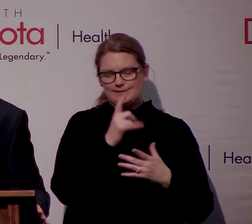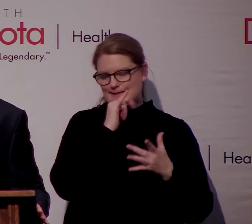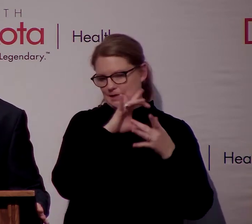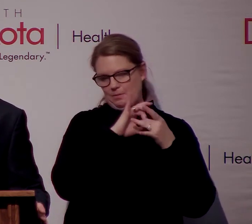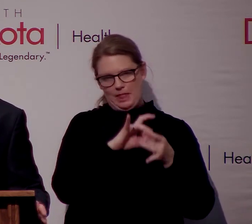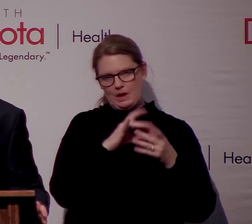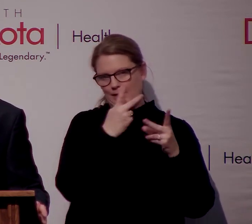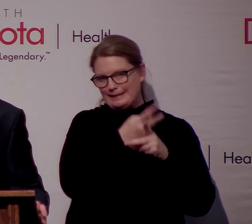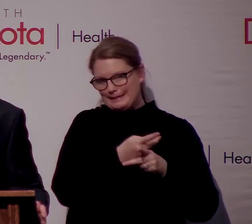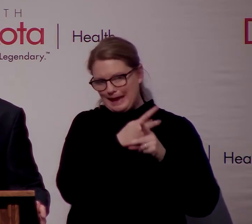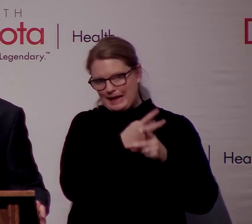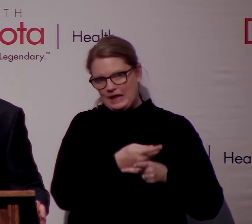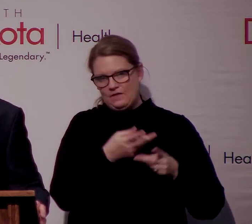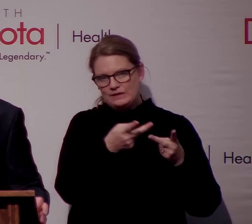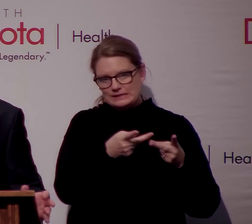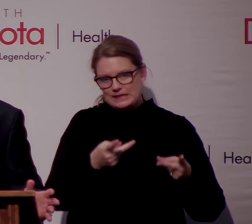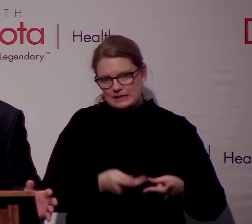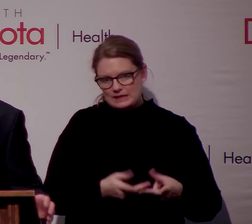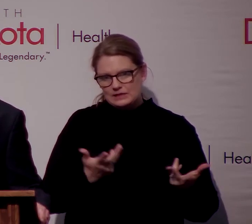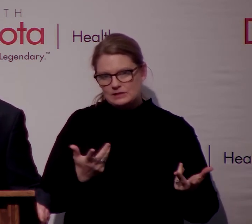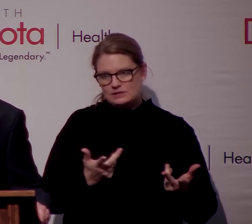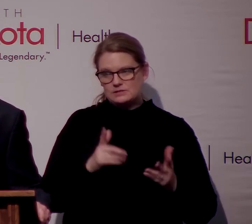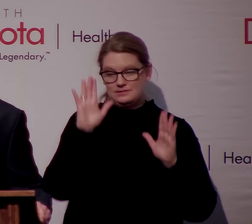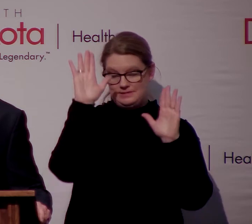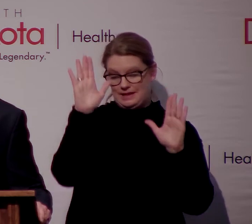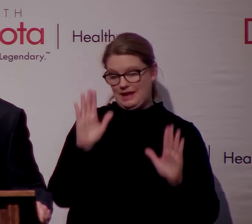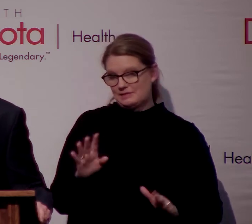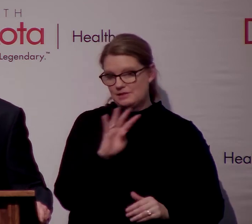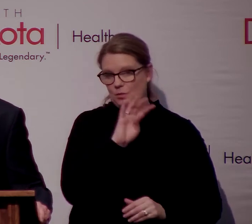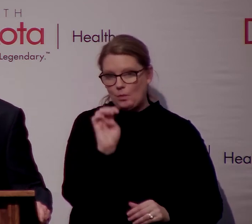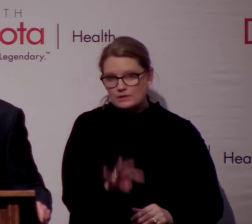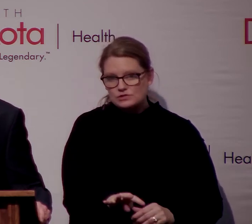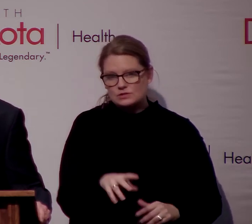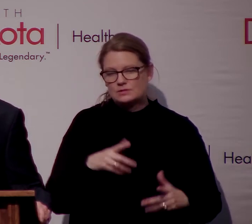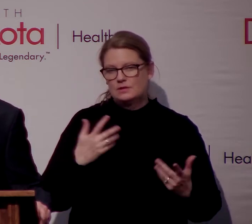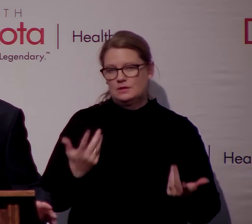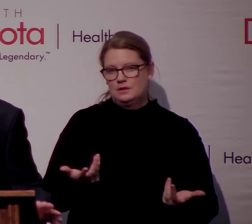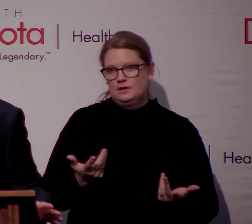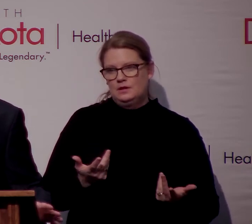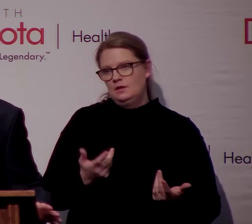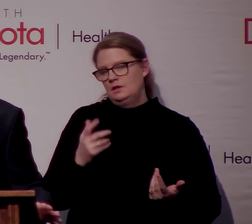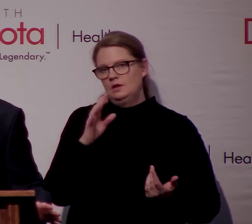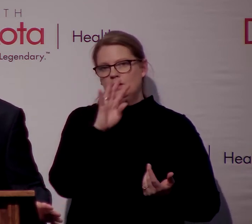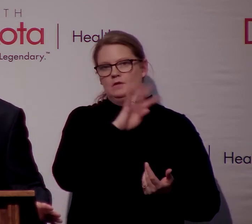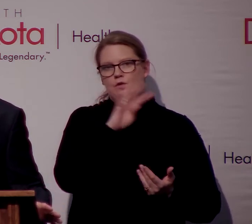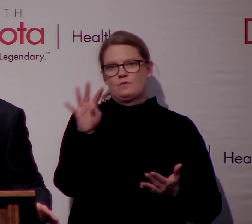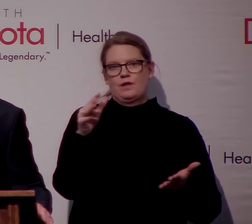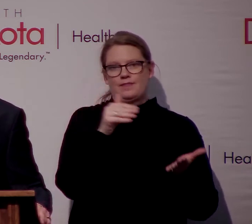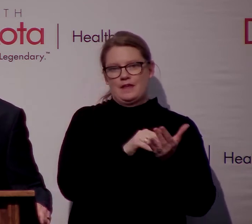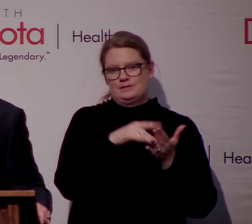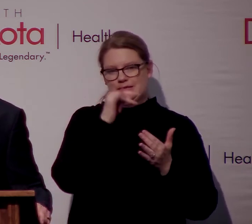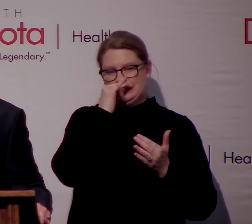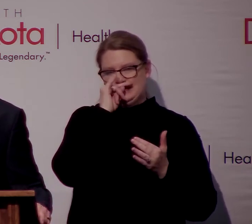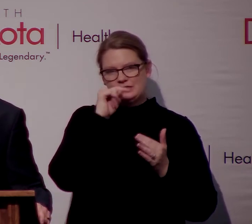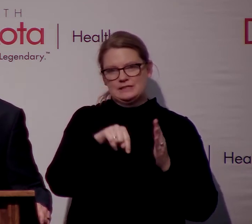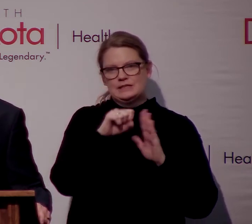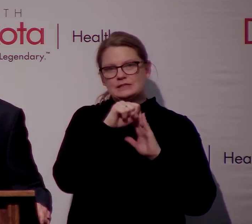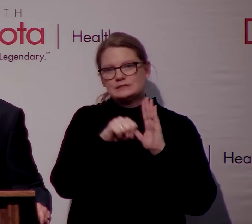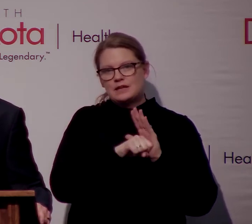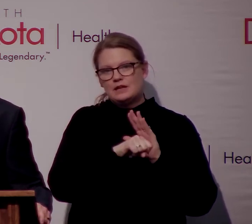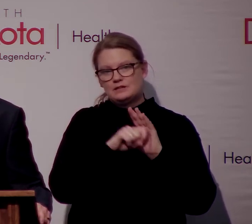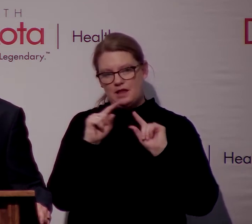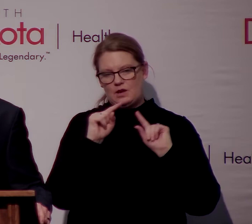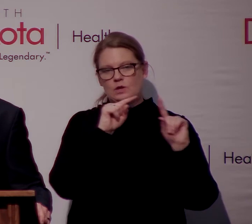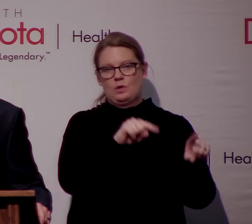apply to daycare facilities. This is an excellent question. There's about 44,000 kids in our state that go to